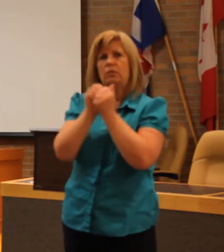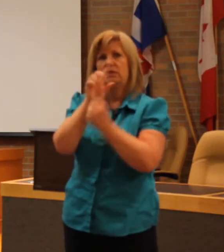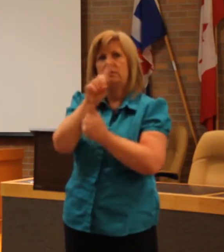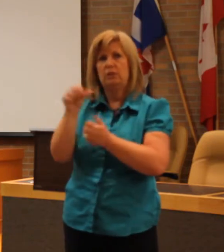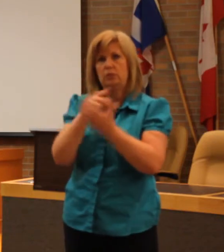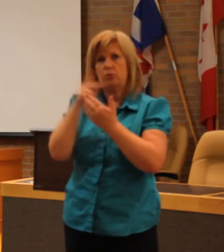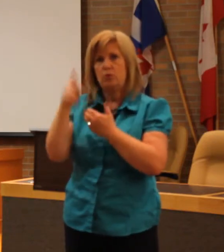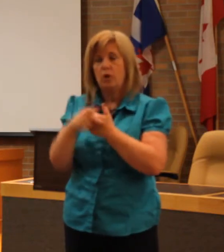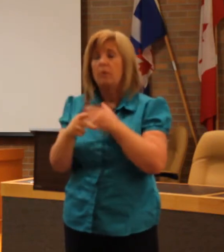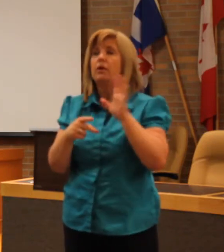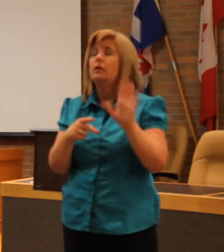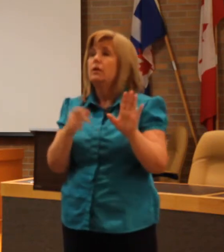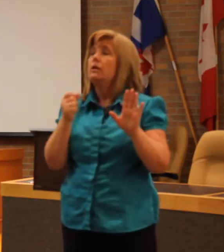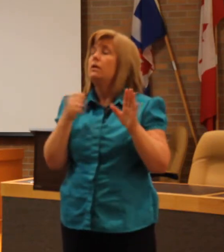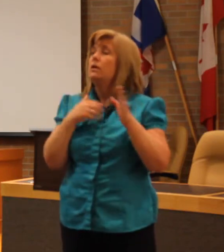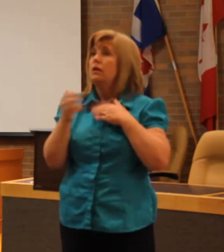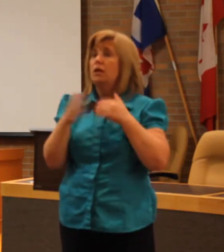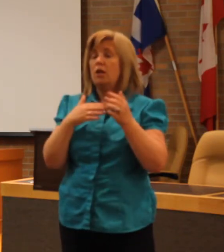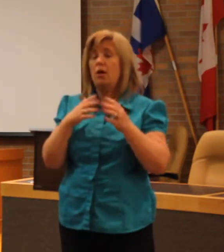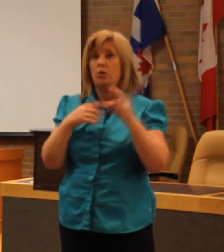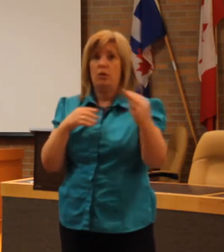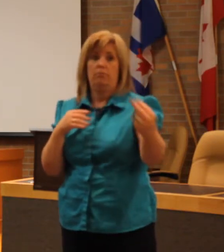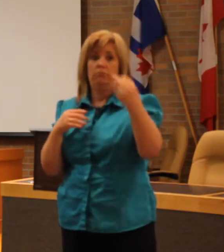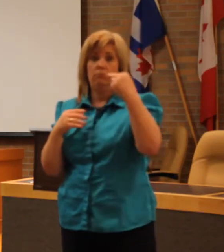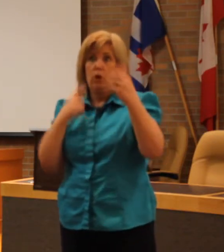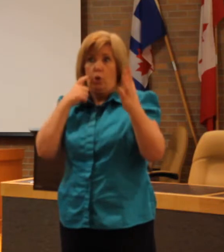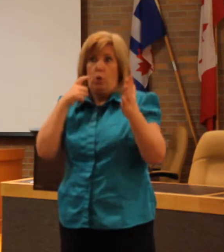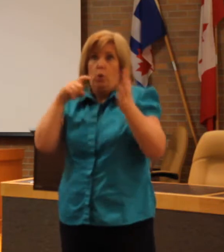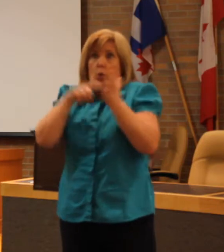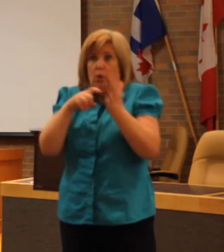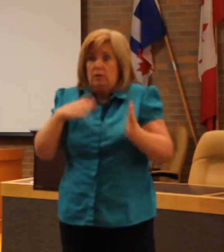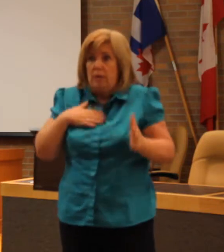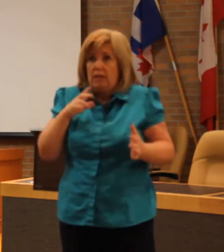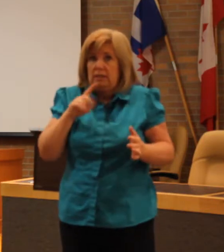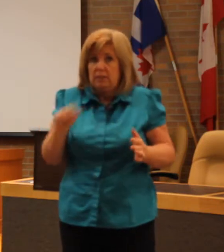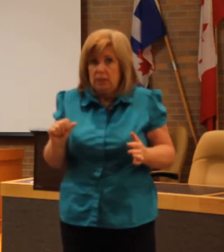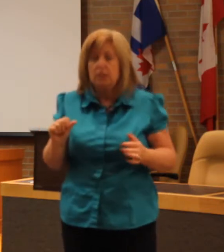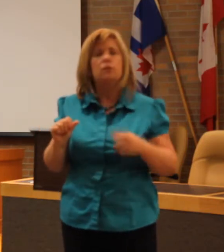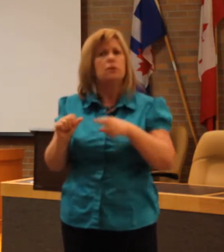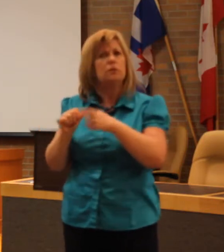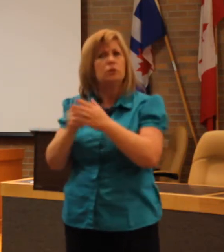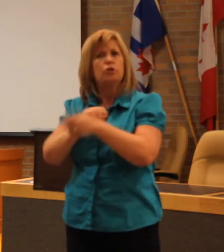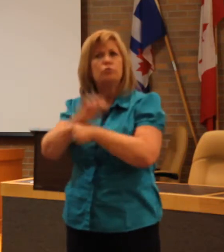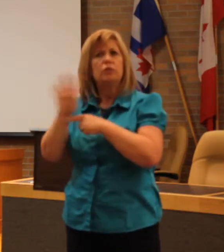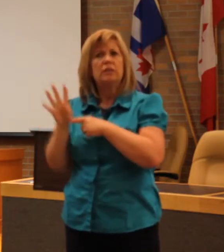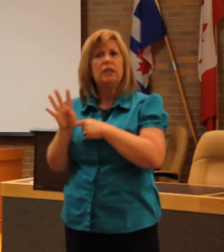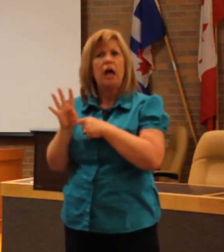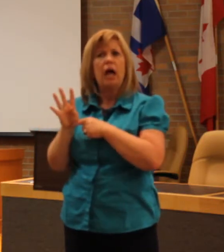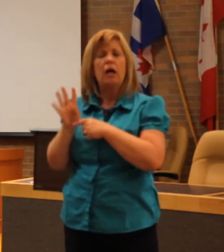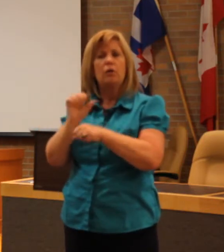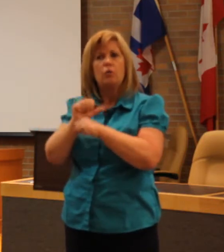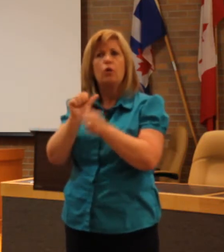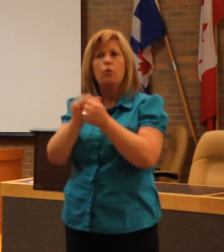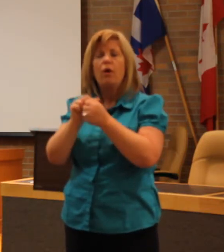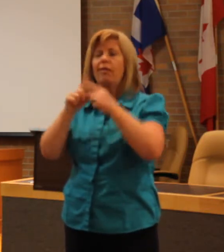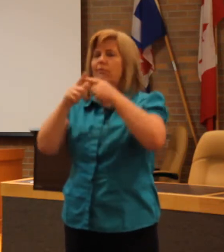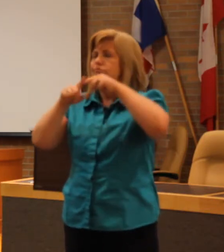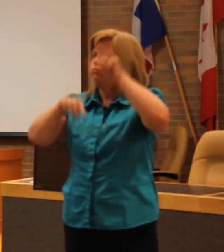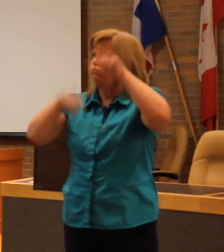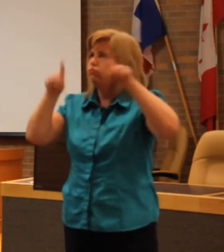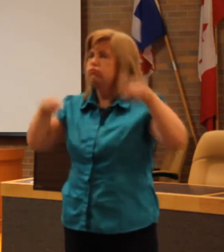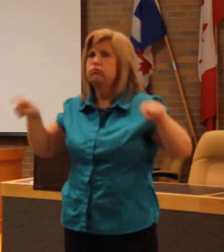that although I have a rather visible disability, Springtide works with women with all types of disabilities, maybe